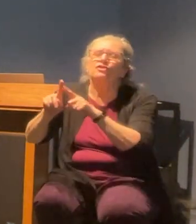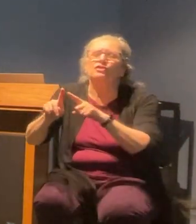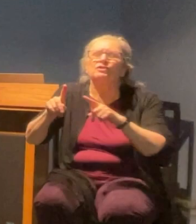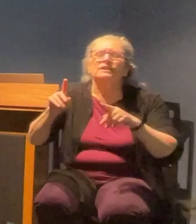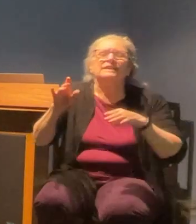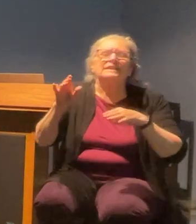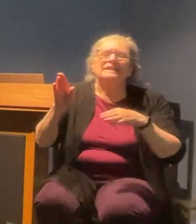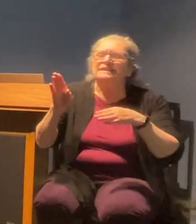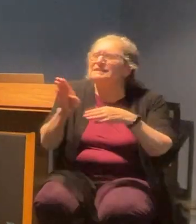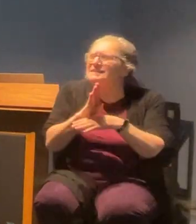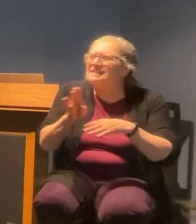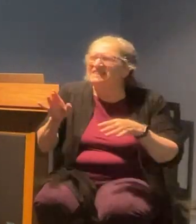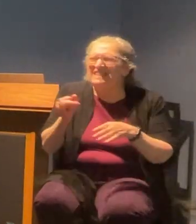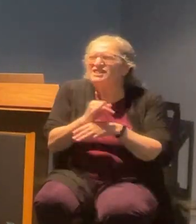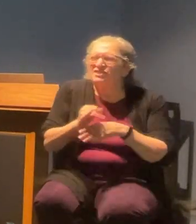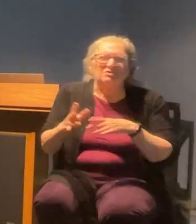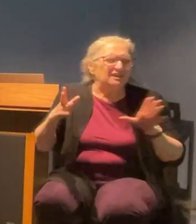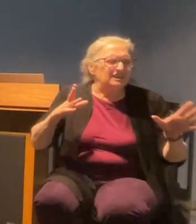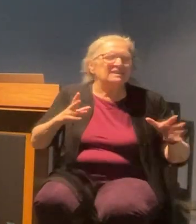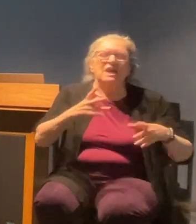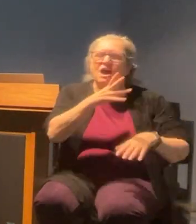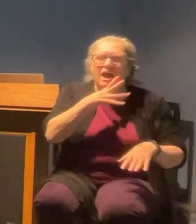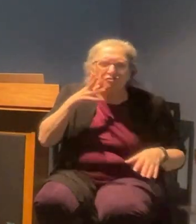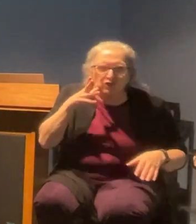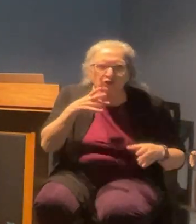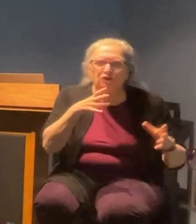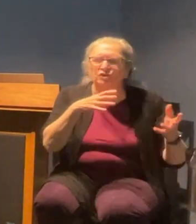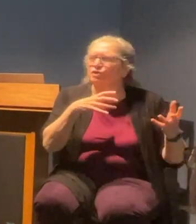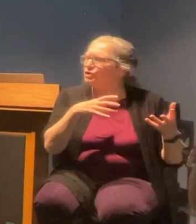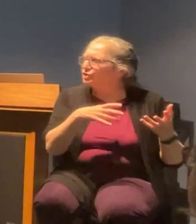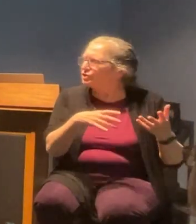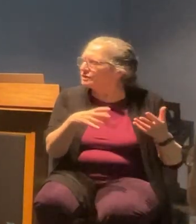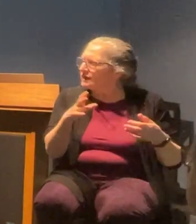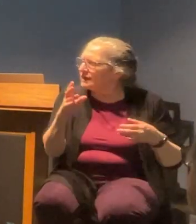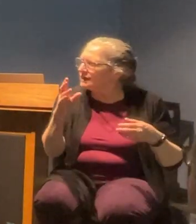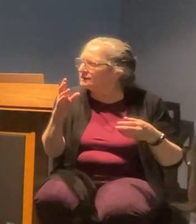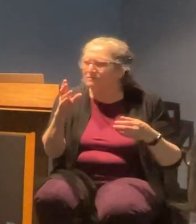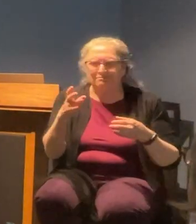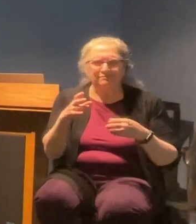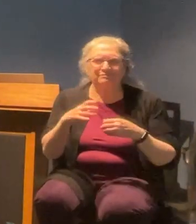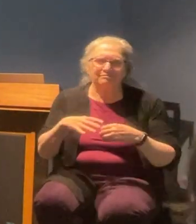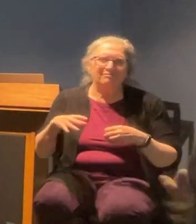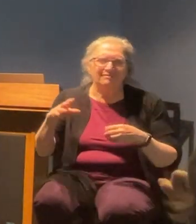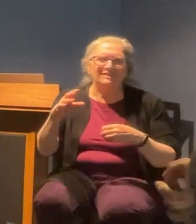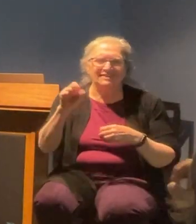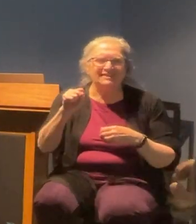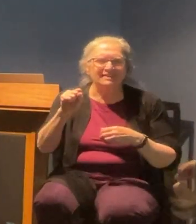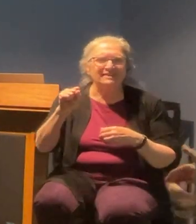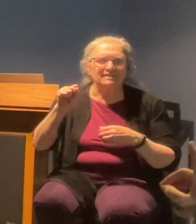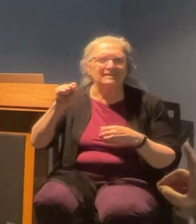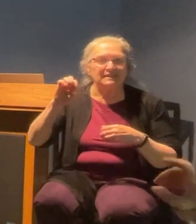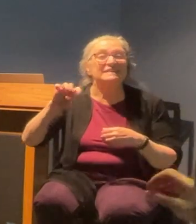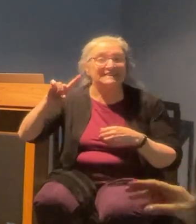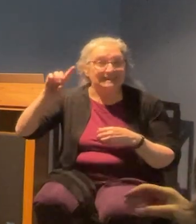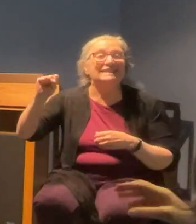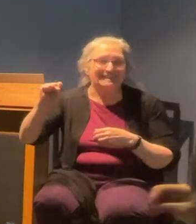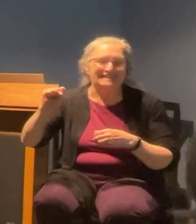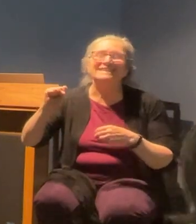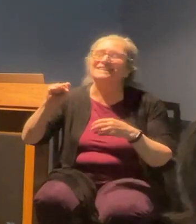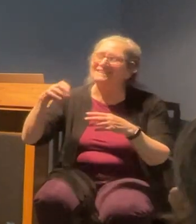of the cotton, and the seeds company, and the water system. So all